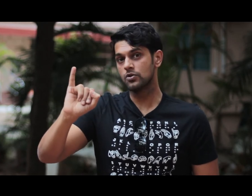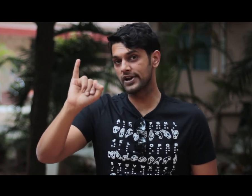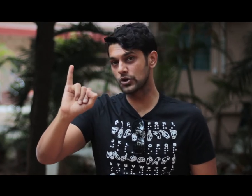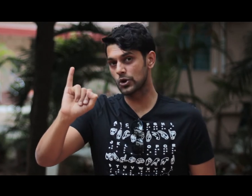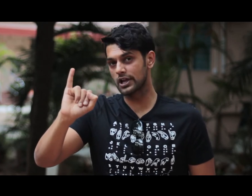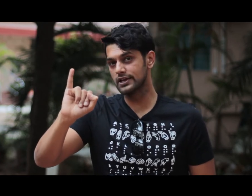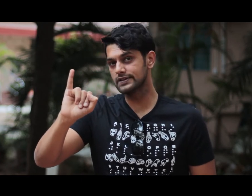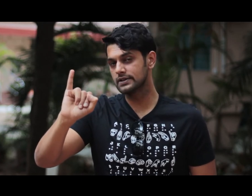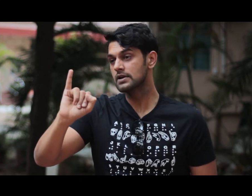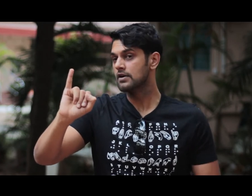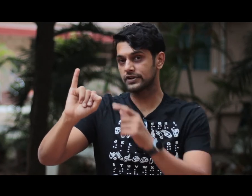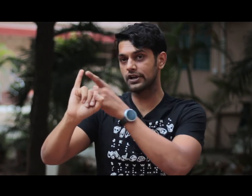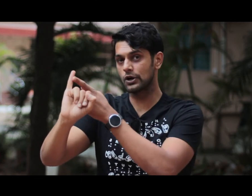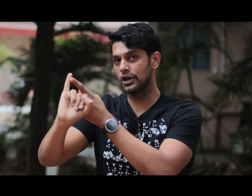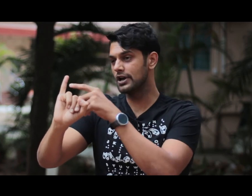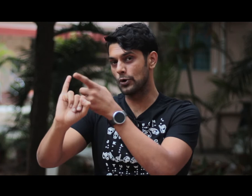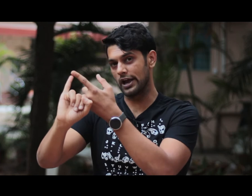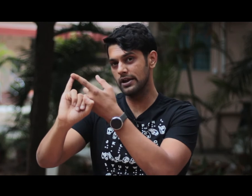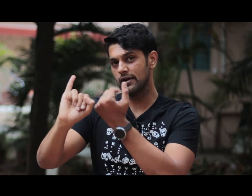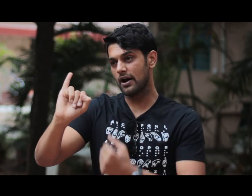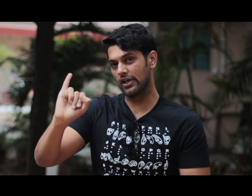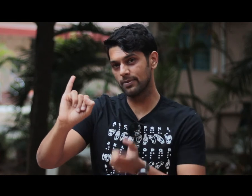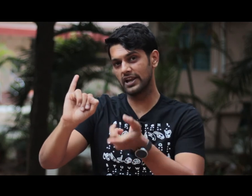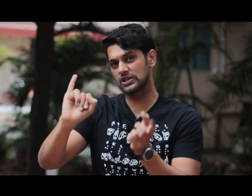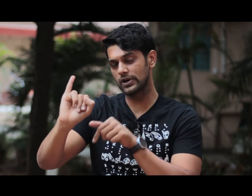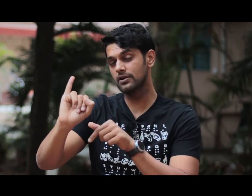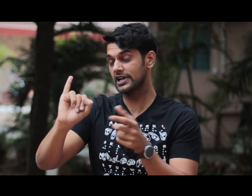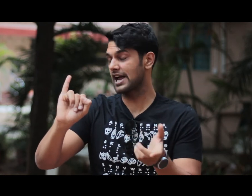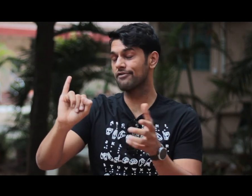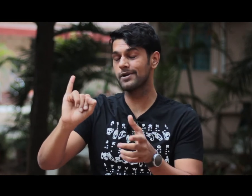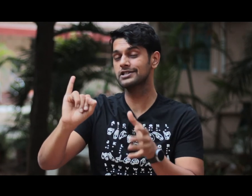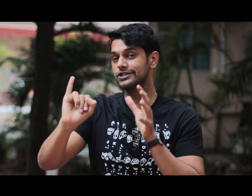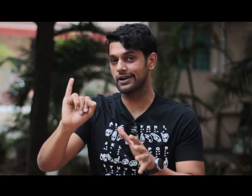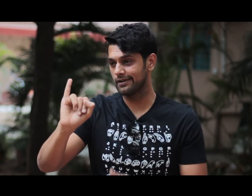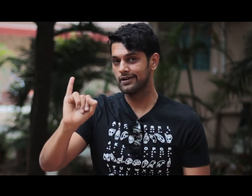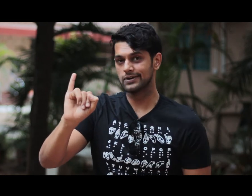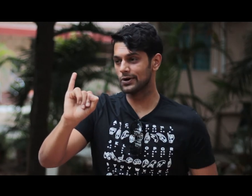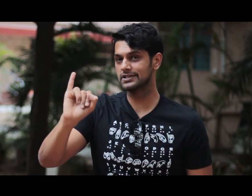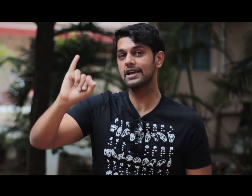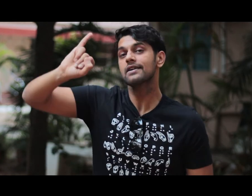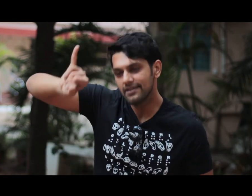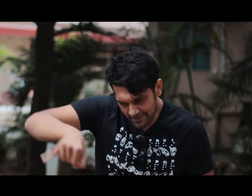Make sure you show it like this. First thing you do, I. Next word, next alphabet is J. So it's like